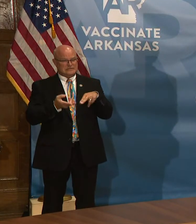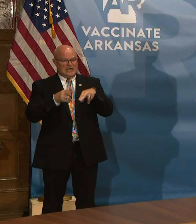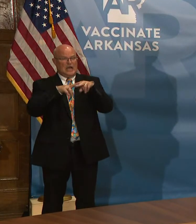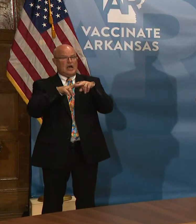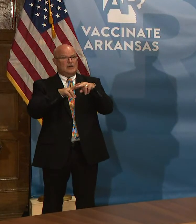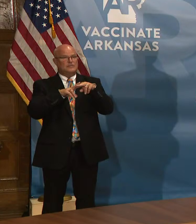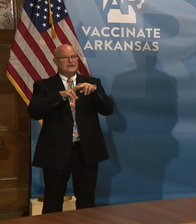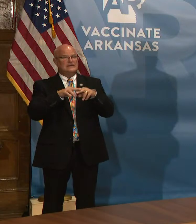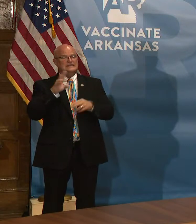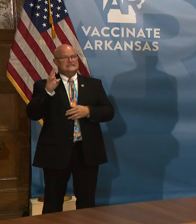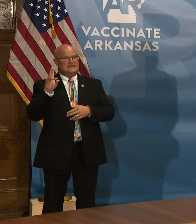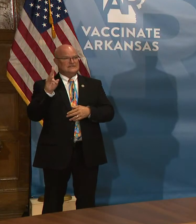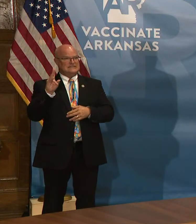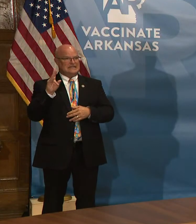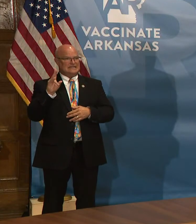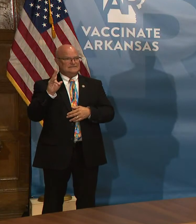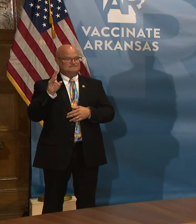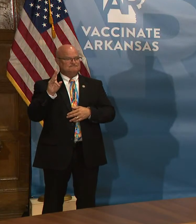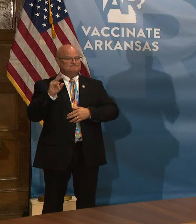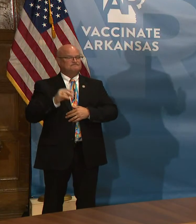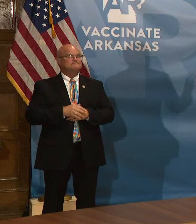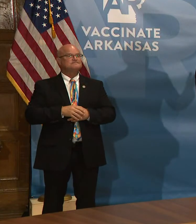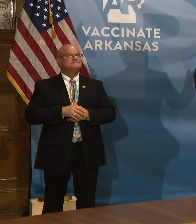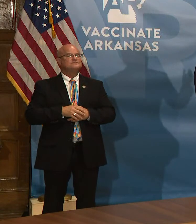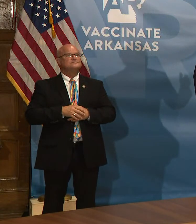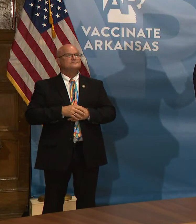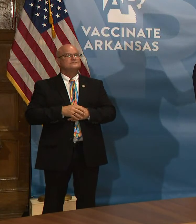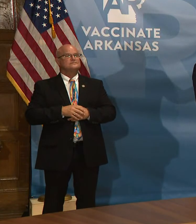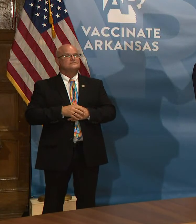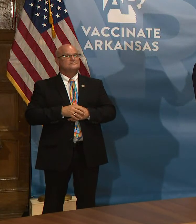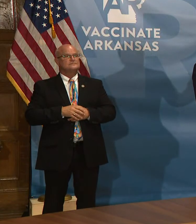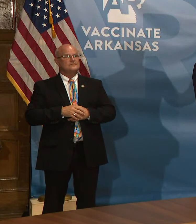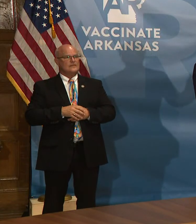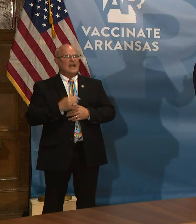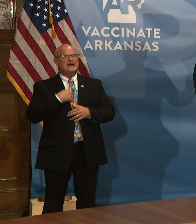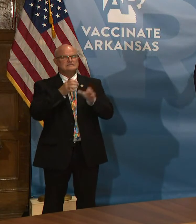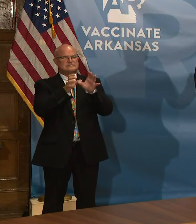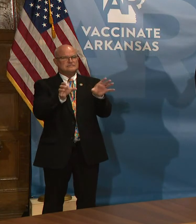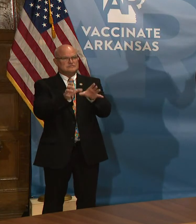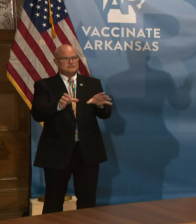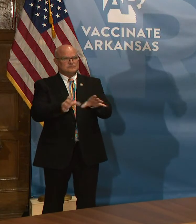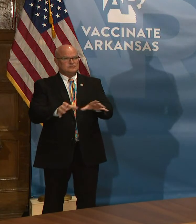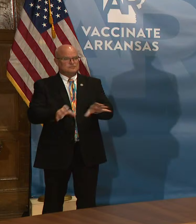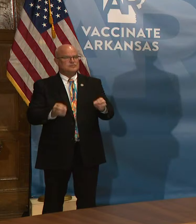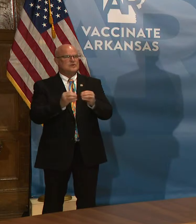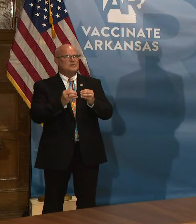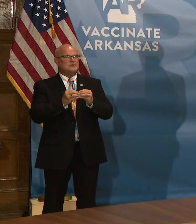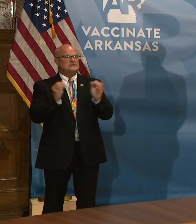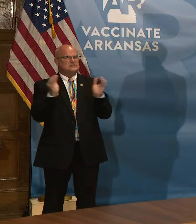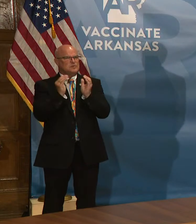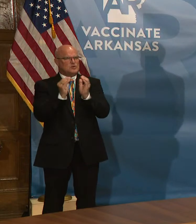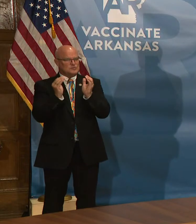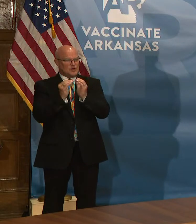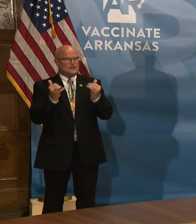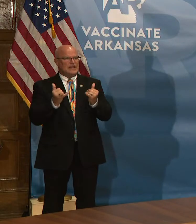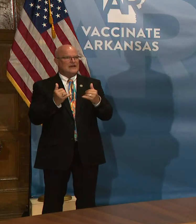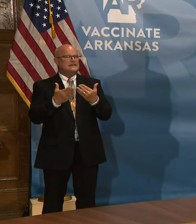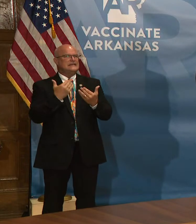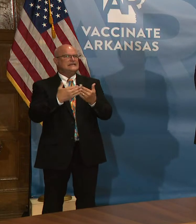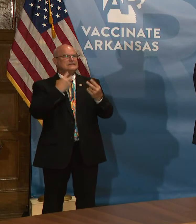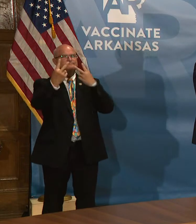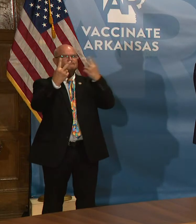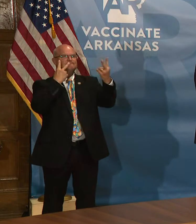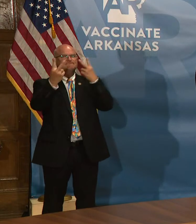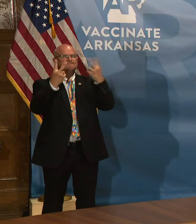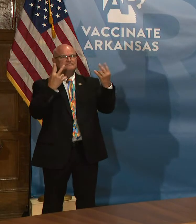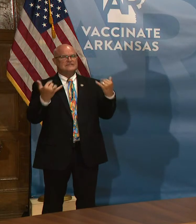by 17. And we're going to, as you know, I'm breaking these out a little bit smaller so they're easier to